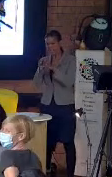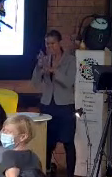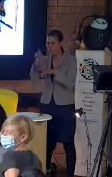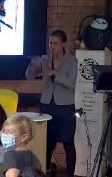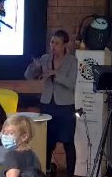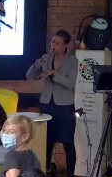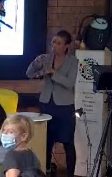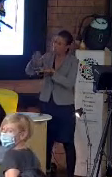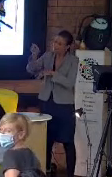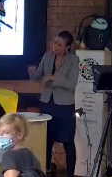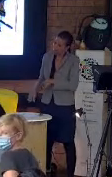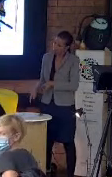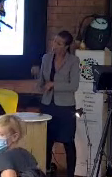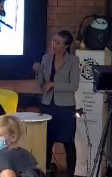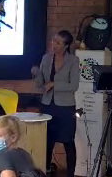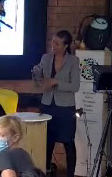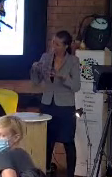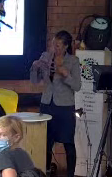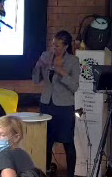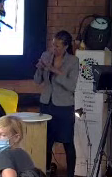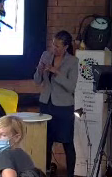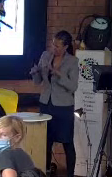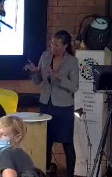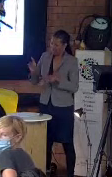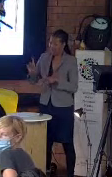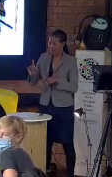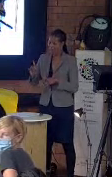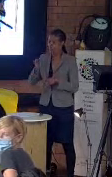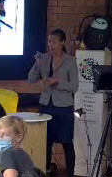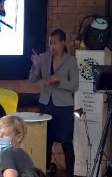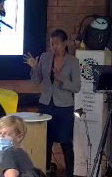for Lawrence, actually. Lawrence, what did it feel like to be drawn on?